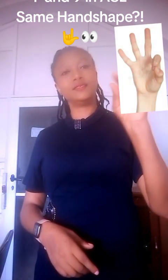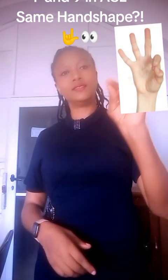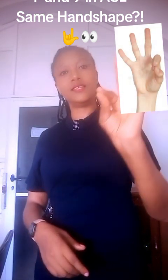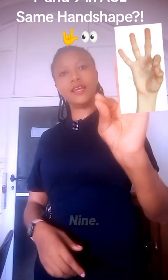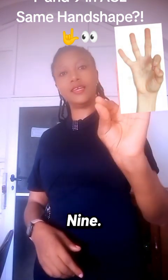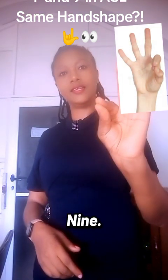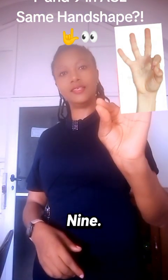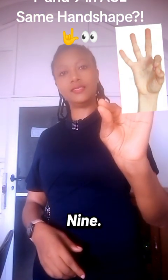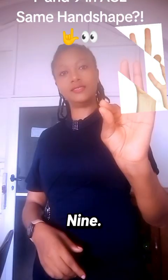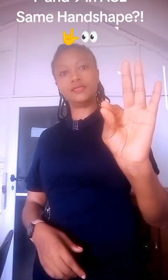9,